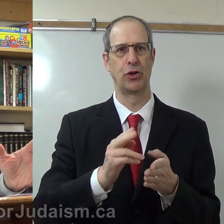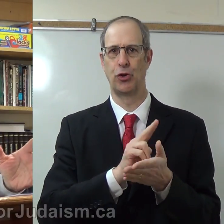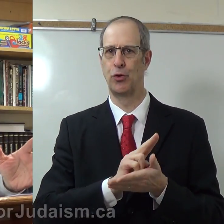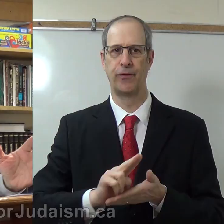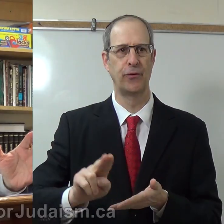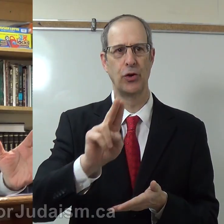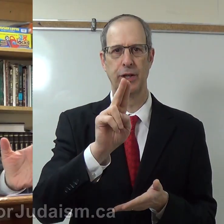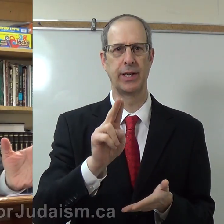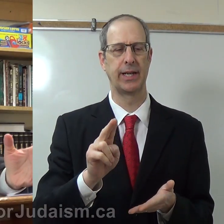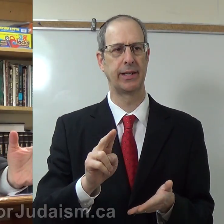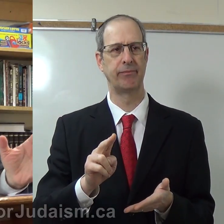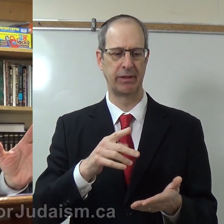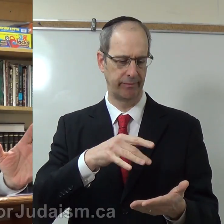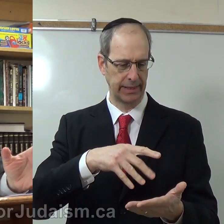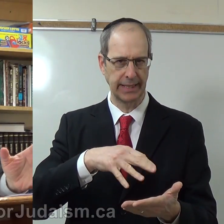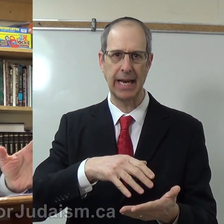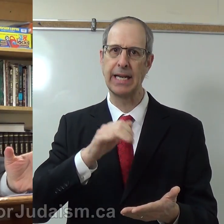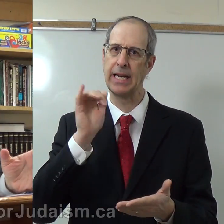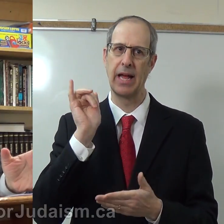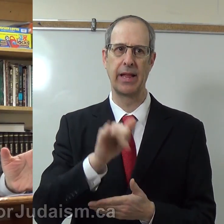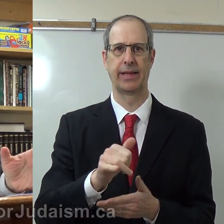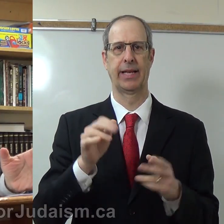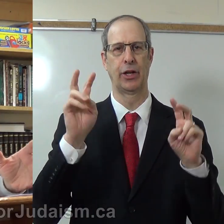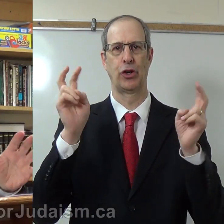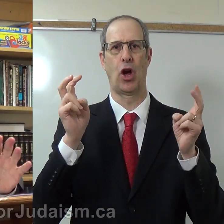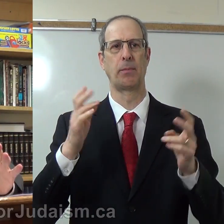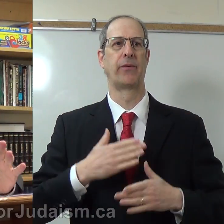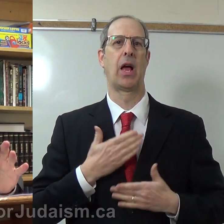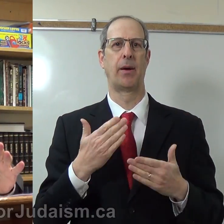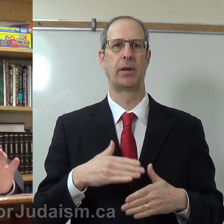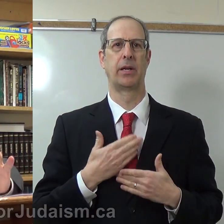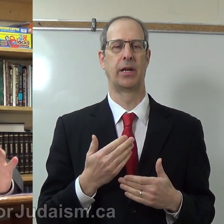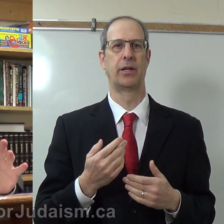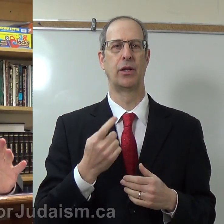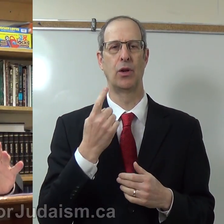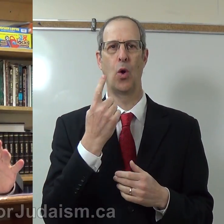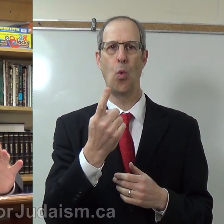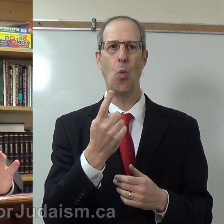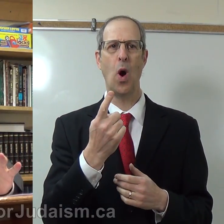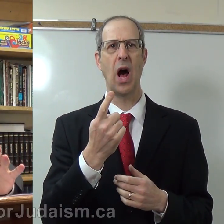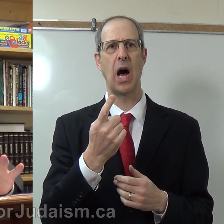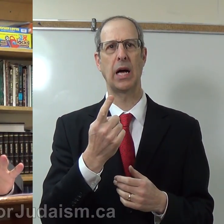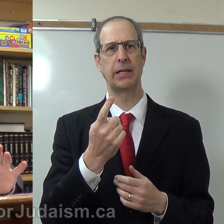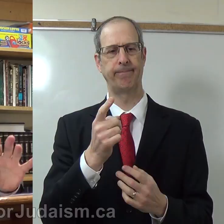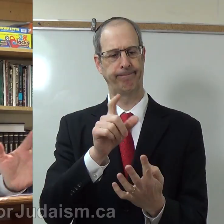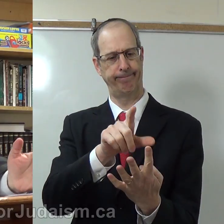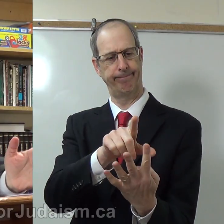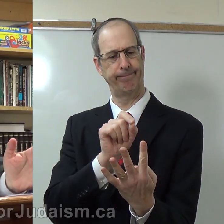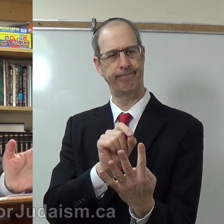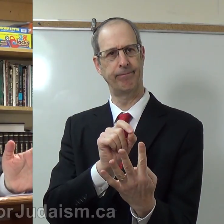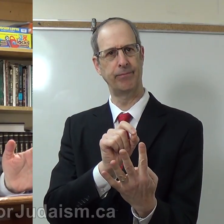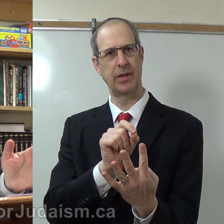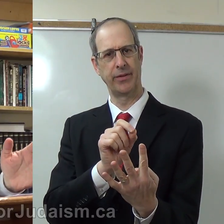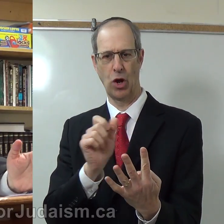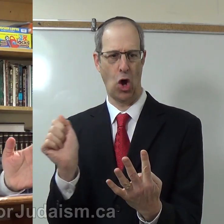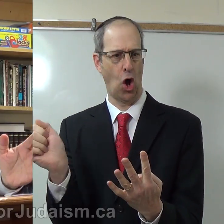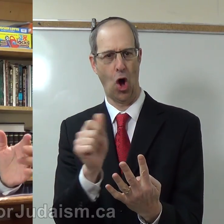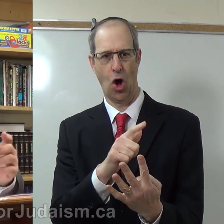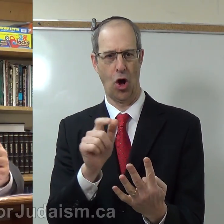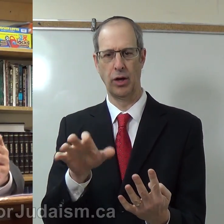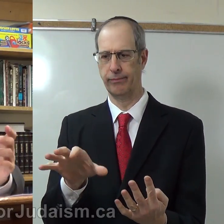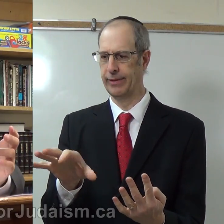that study this topic of happiness, one of the things that almost everyone has discovered